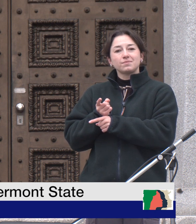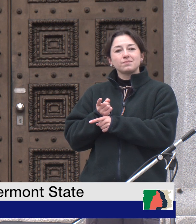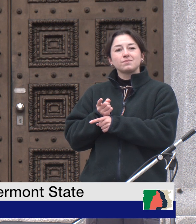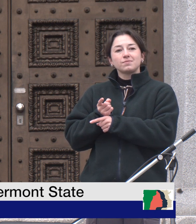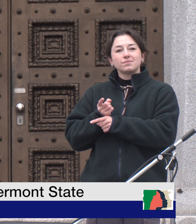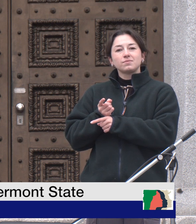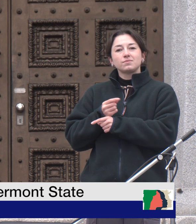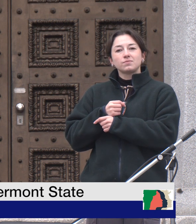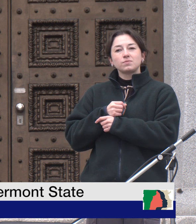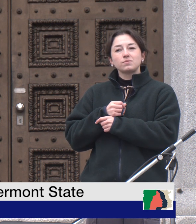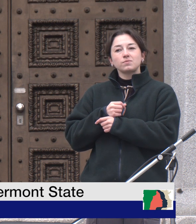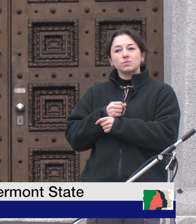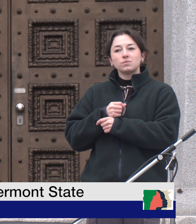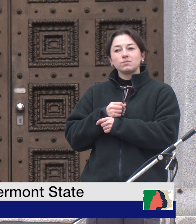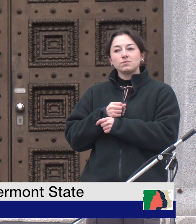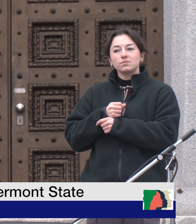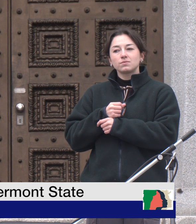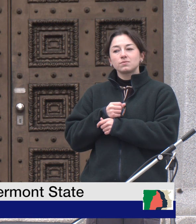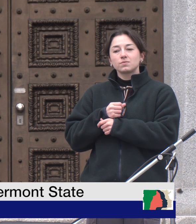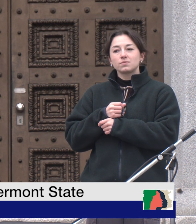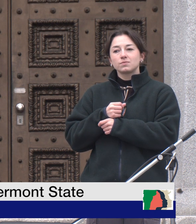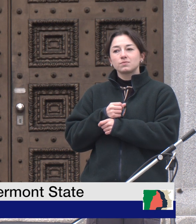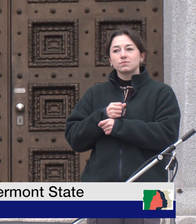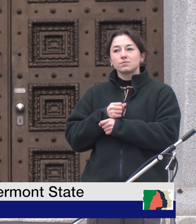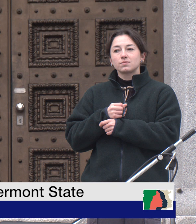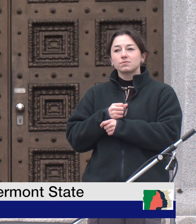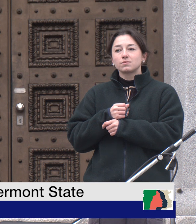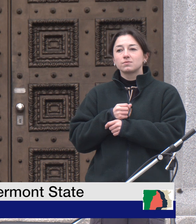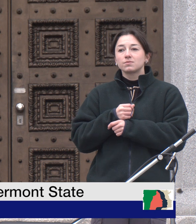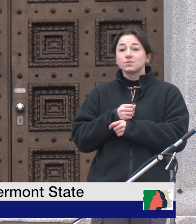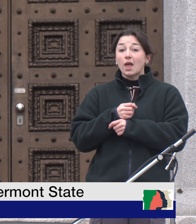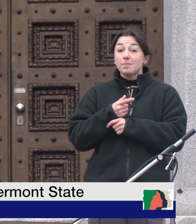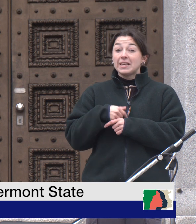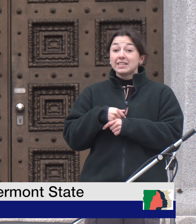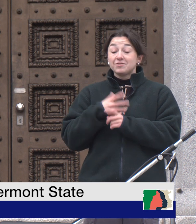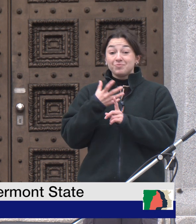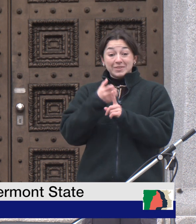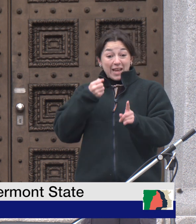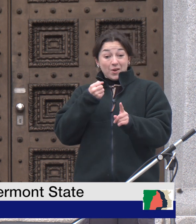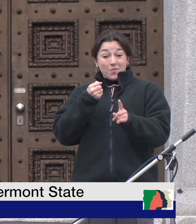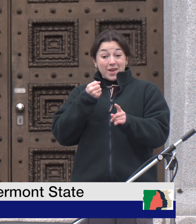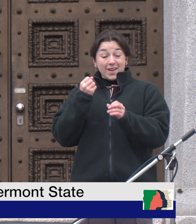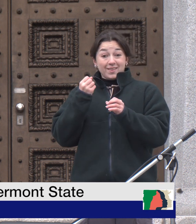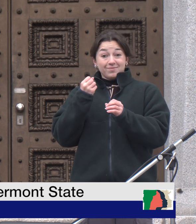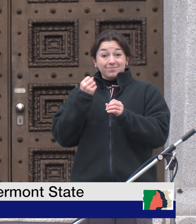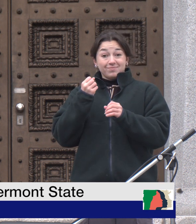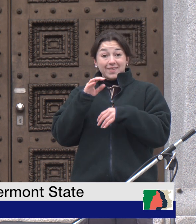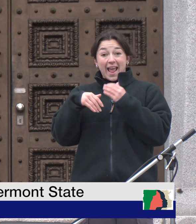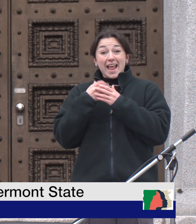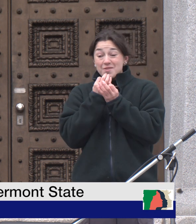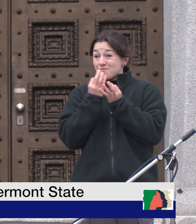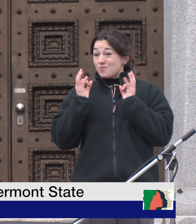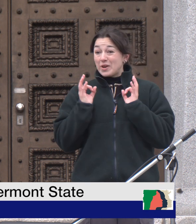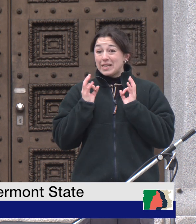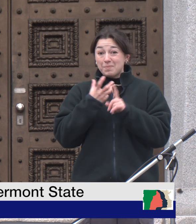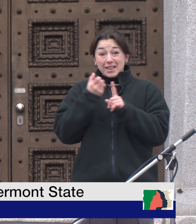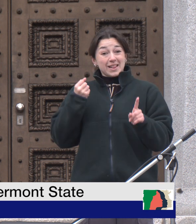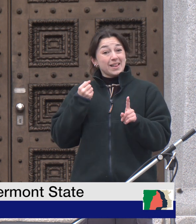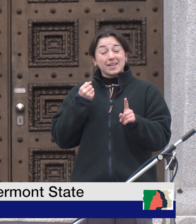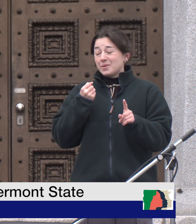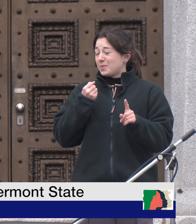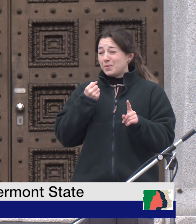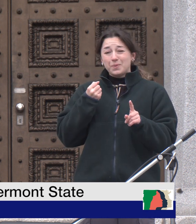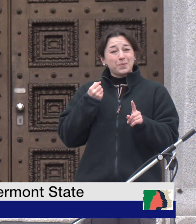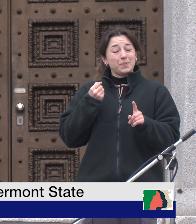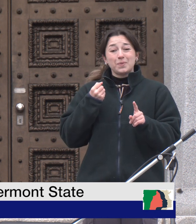affront any American's freedom. Last year, I sued the FDA to make sure